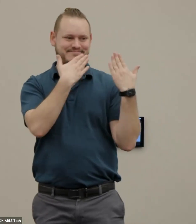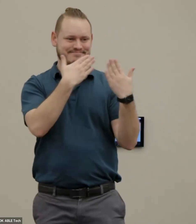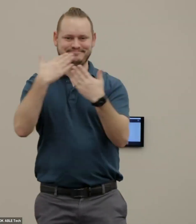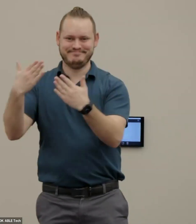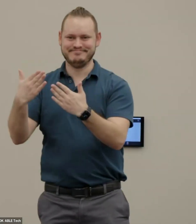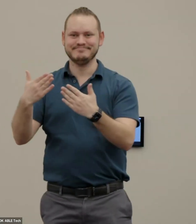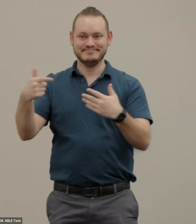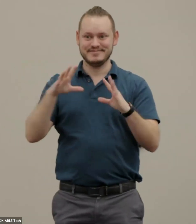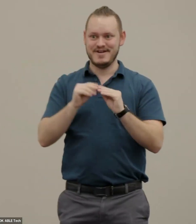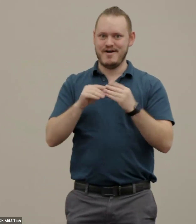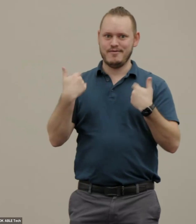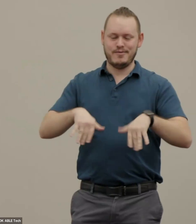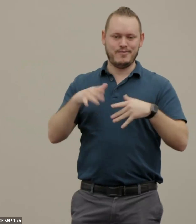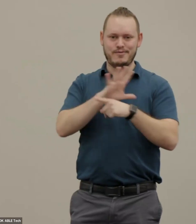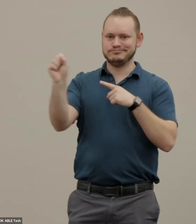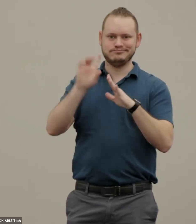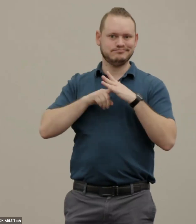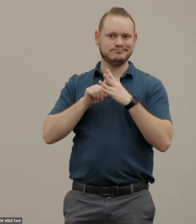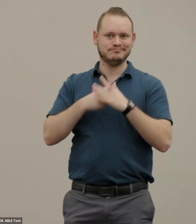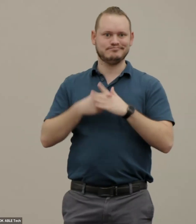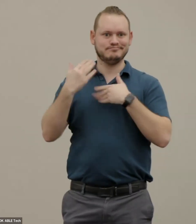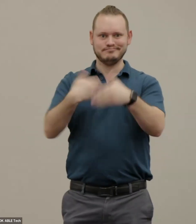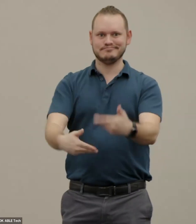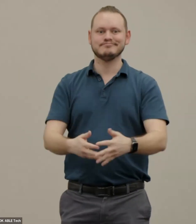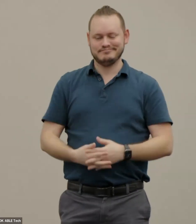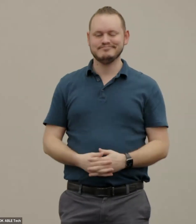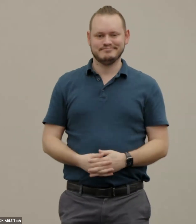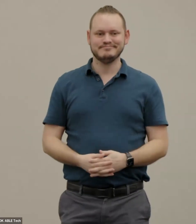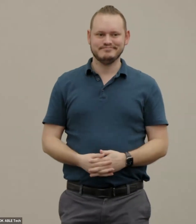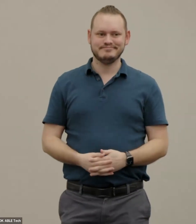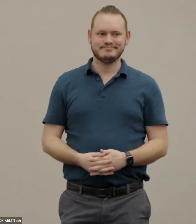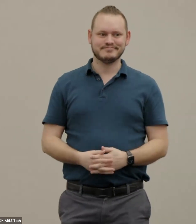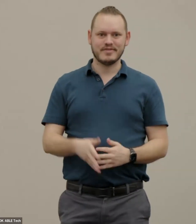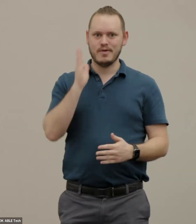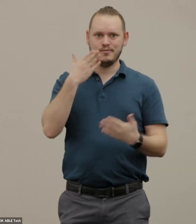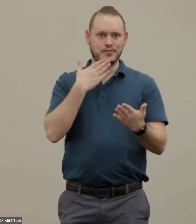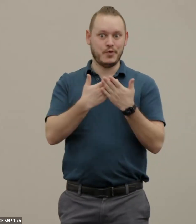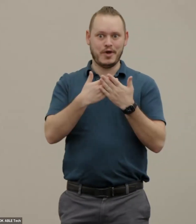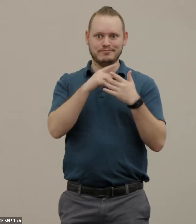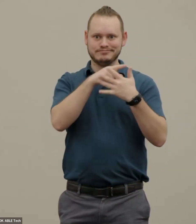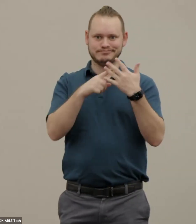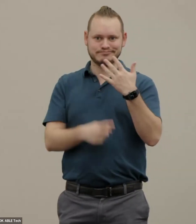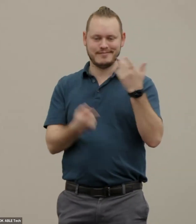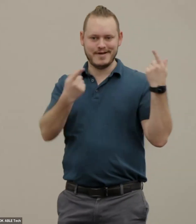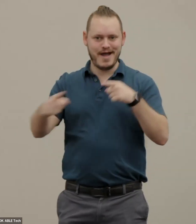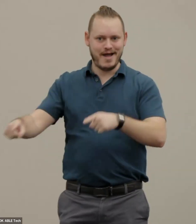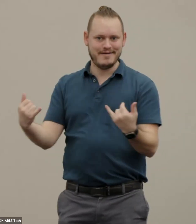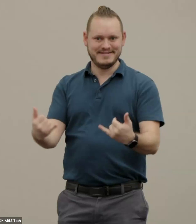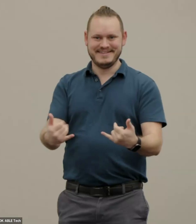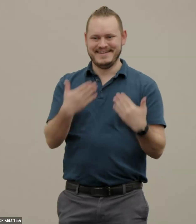conference has gone off to an awesome start, and I'm sure we're going to have plenty of good stuff happening today as well. So,